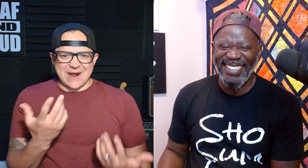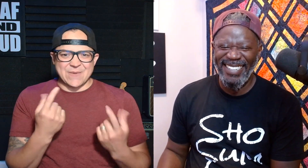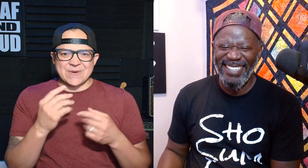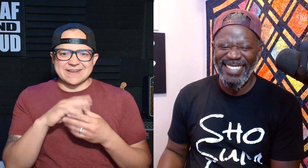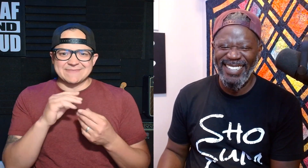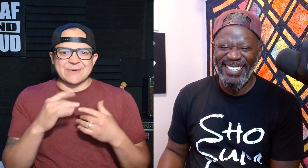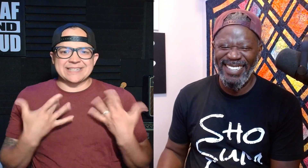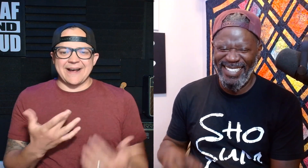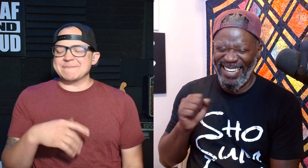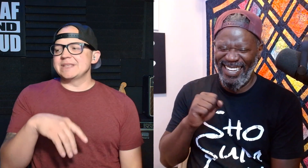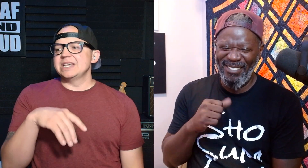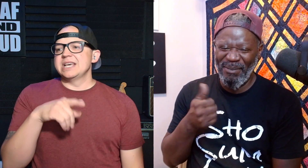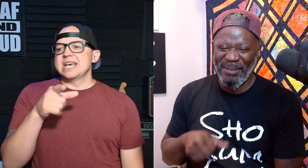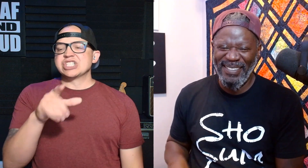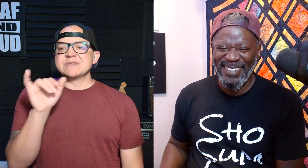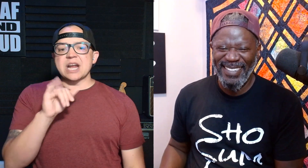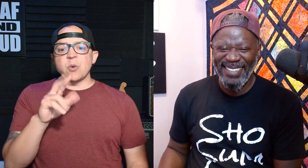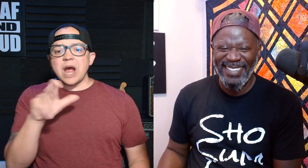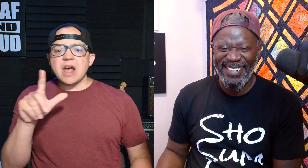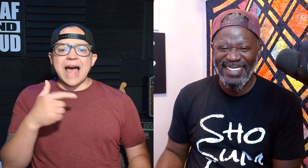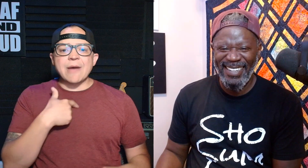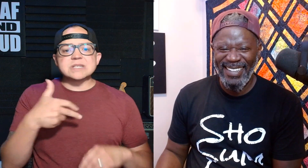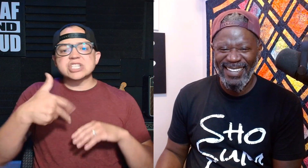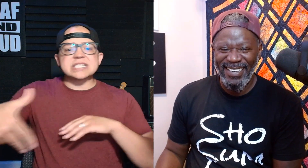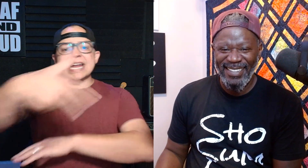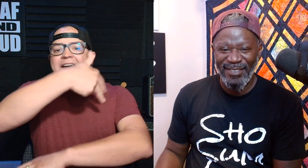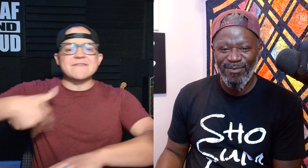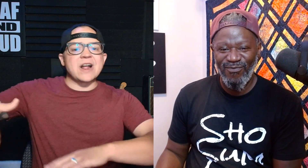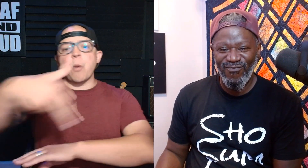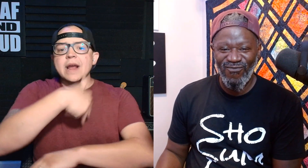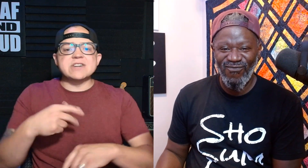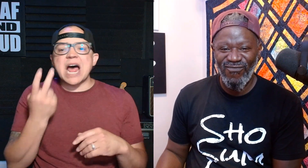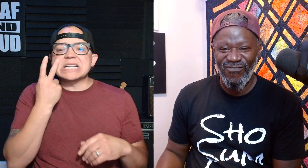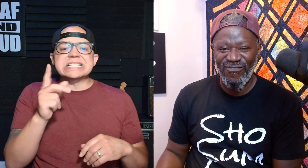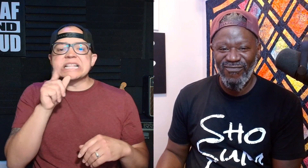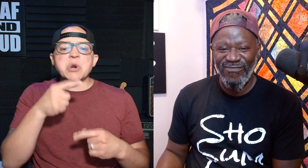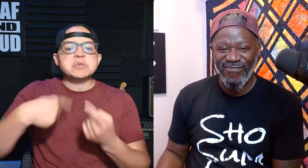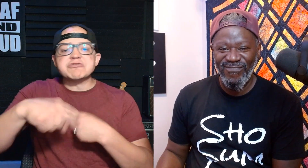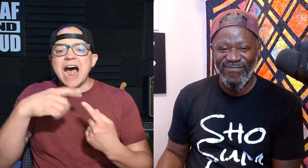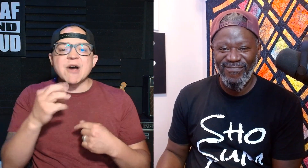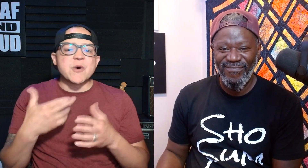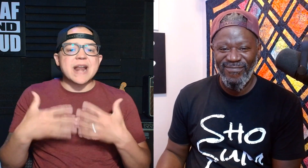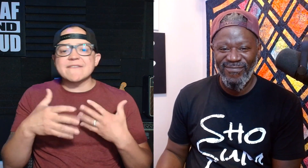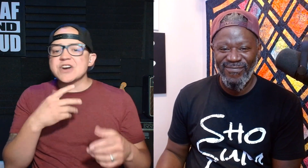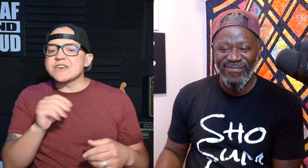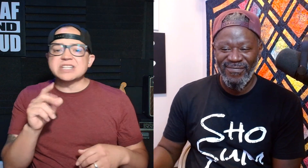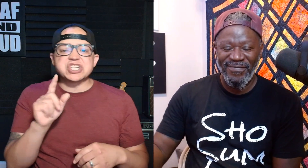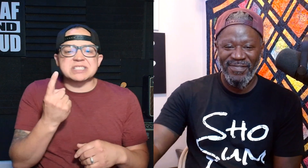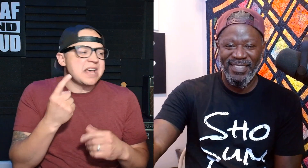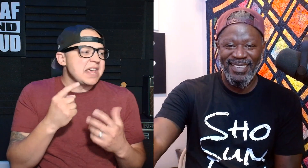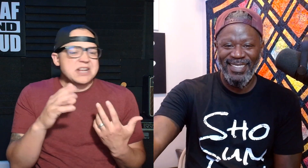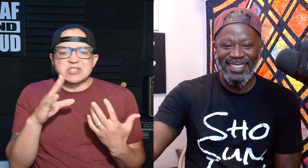like, what's up? Yeah, I remember. And she was like, well, I was just like kind of like walking around, seeing like who's around or whatever,